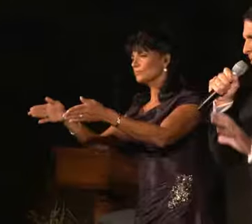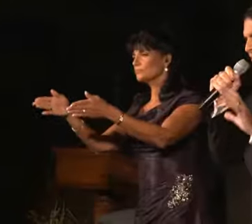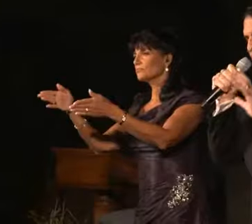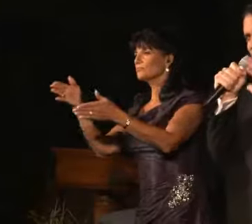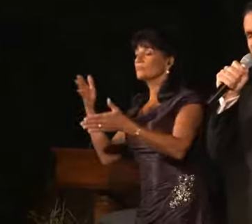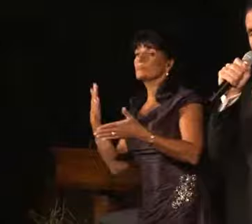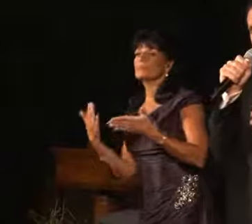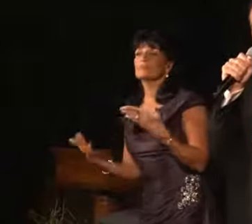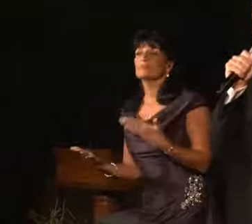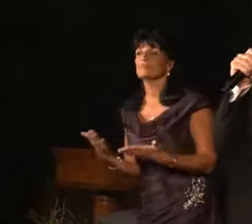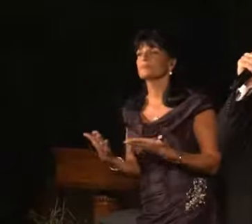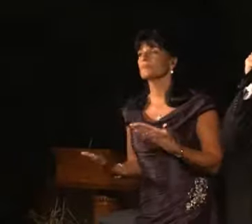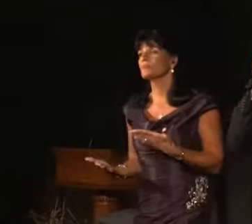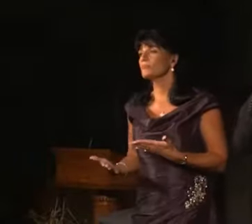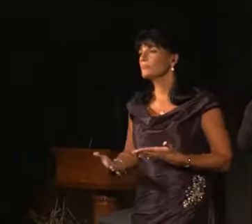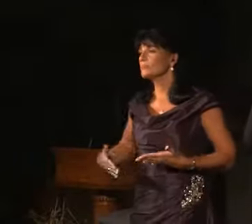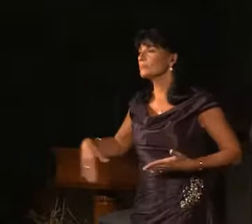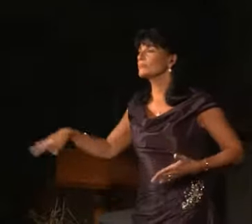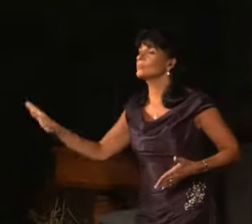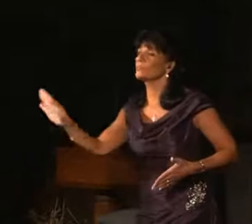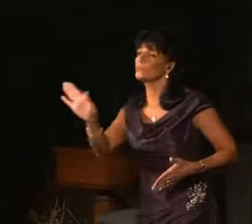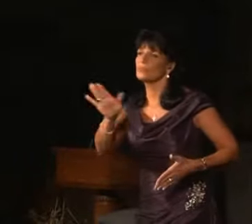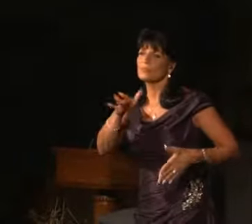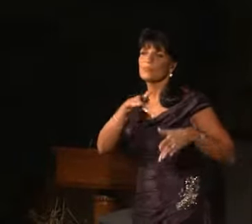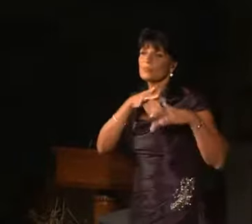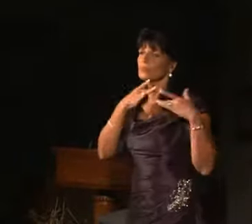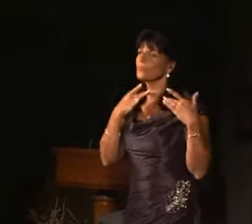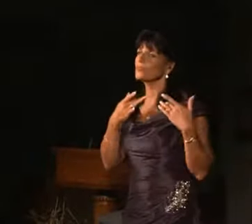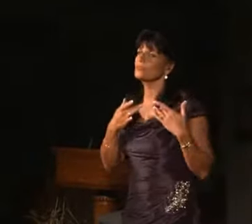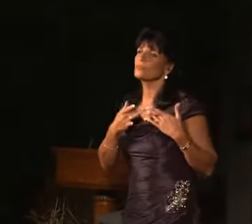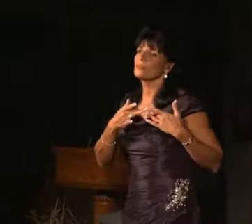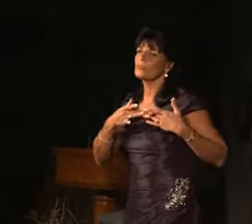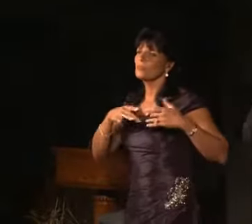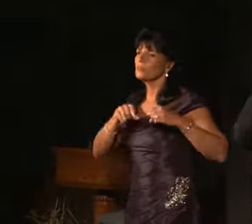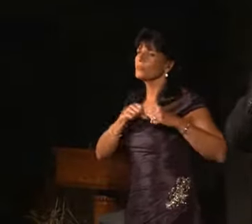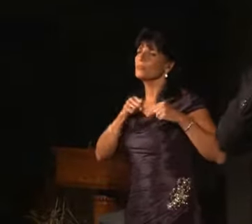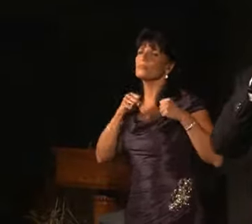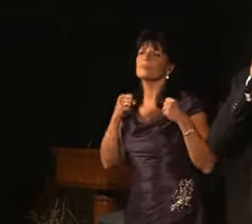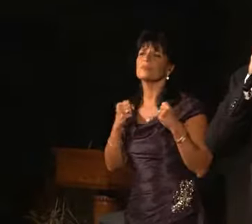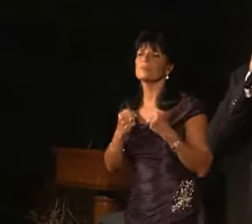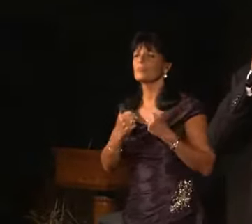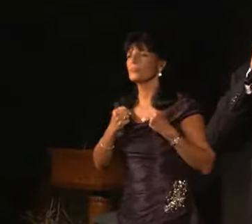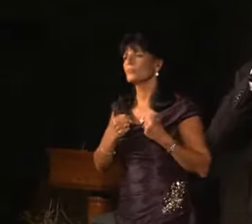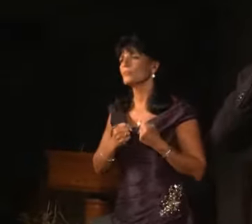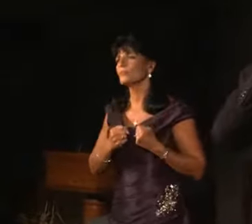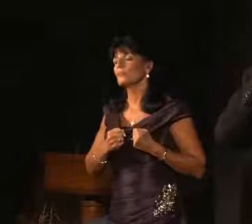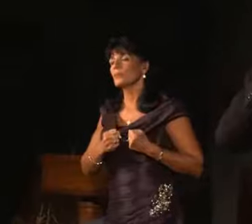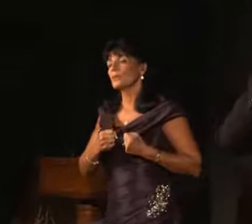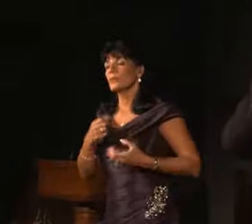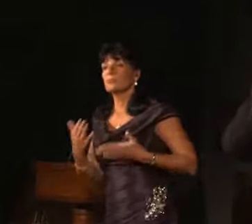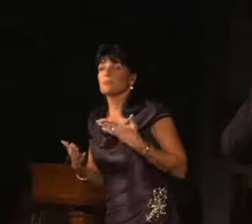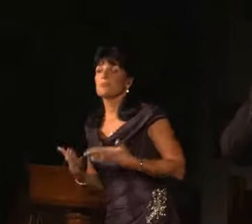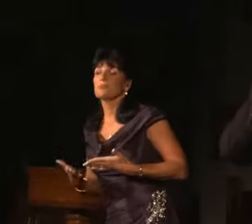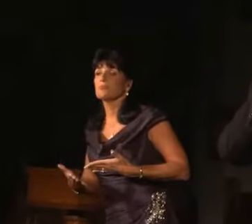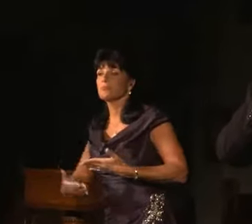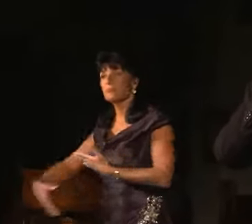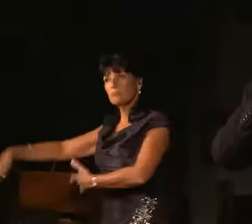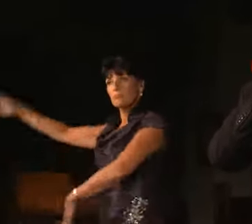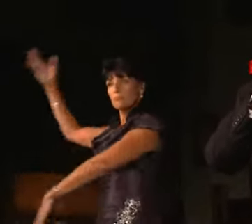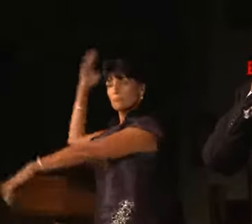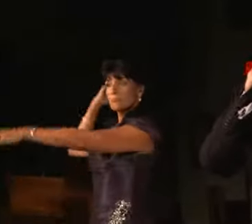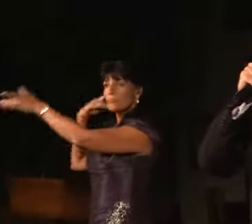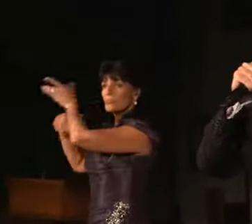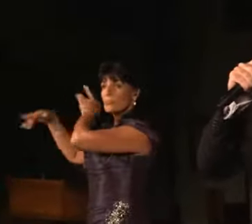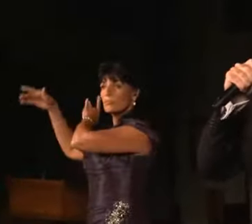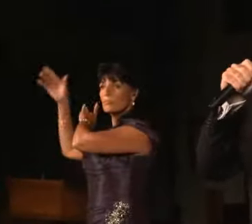Are there burdens in your heart? Is your past a memory that binds you?